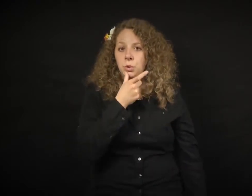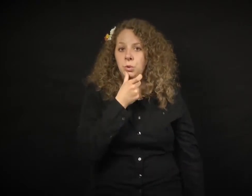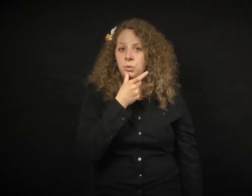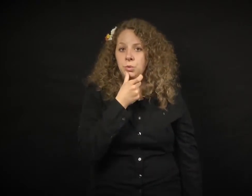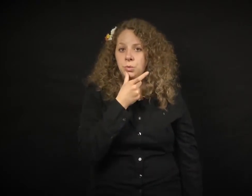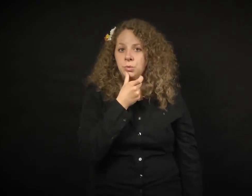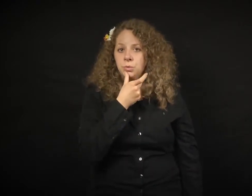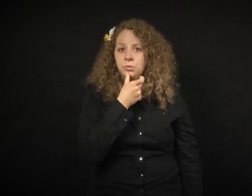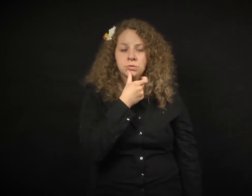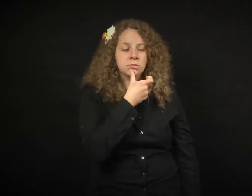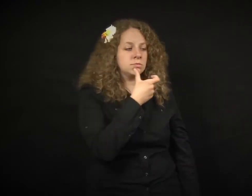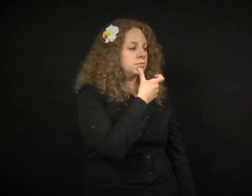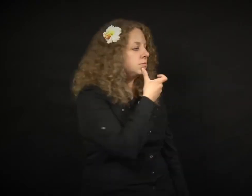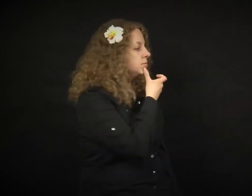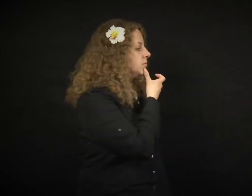Who?